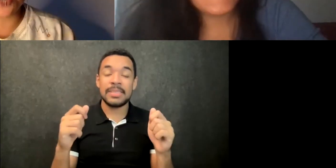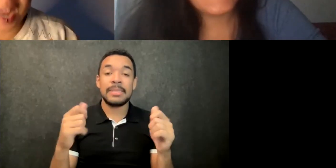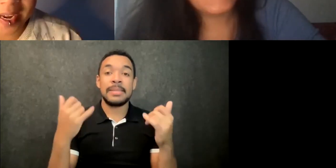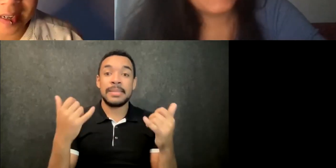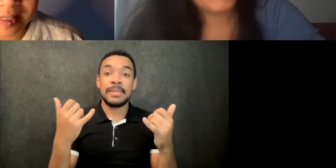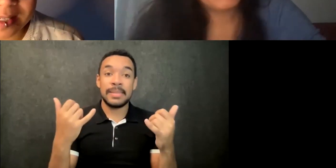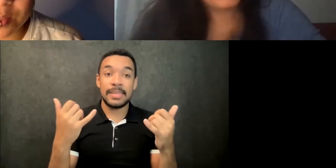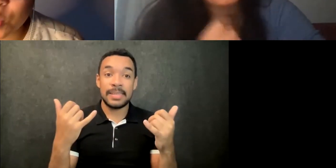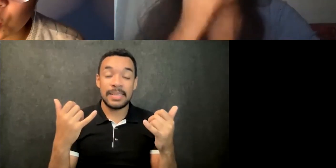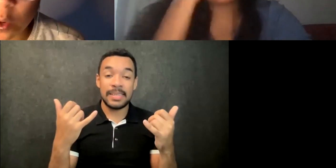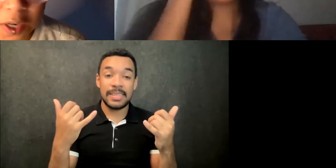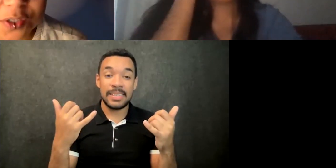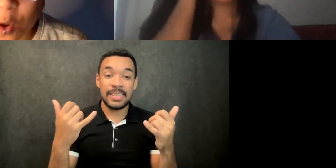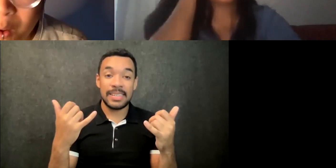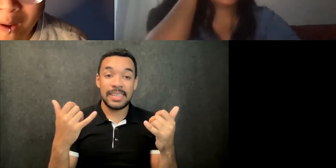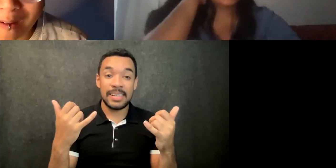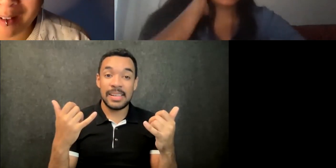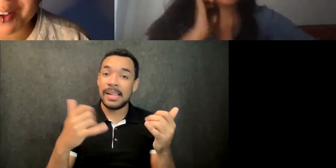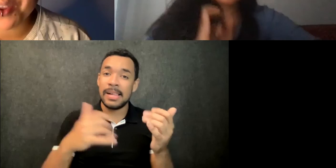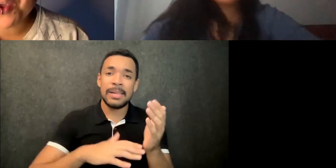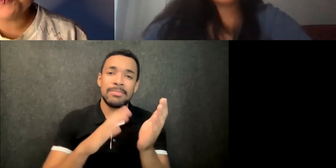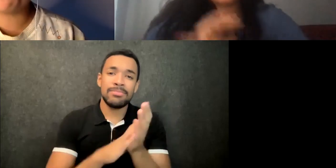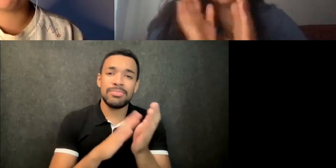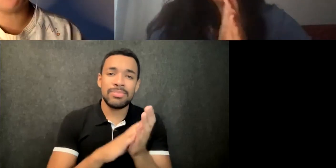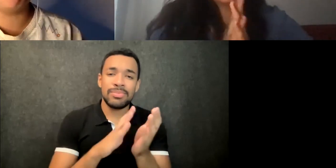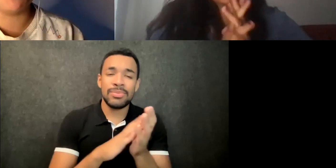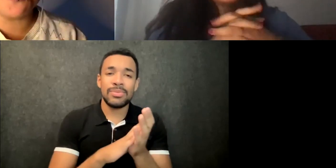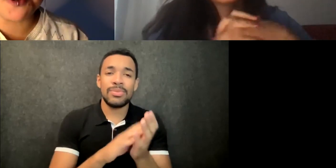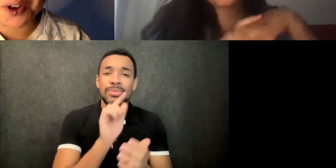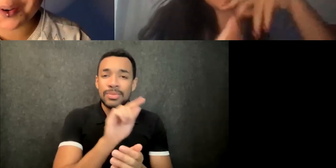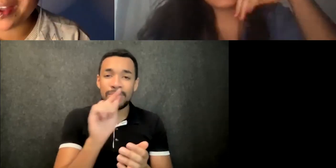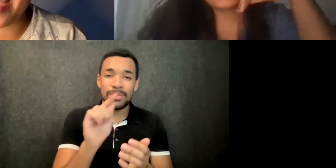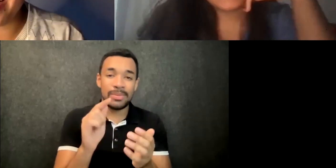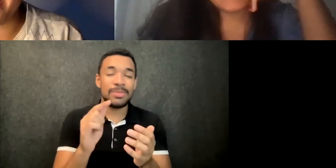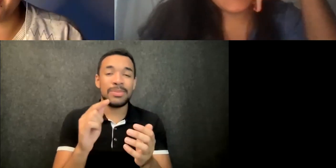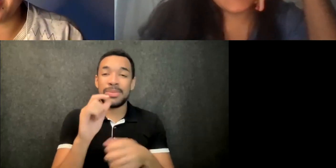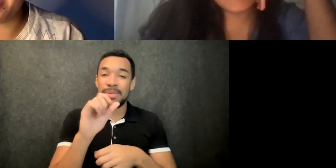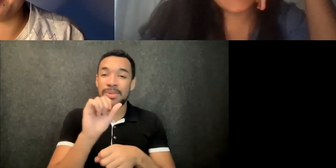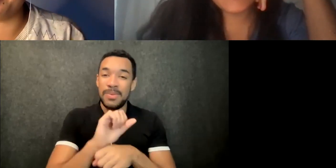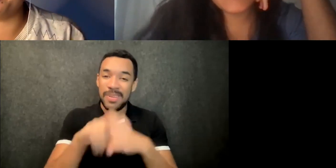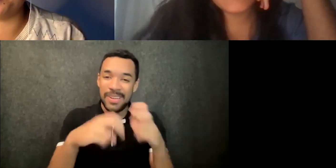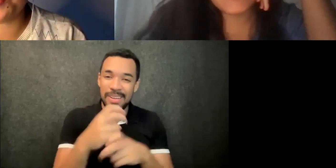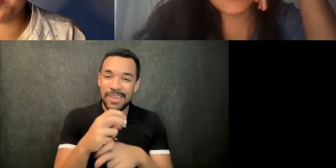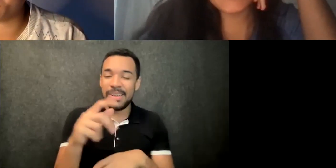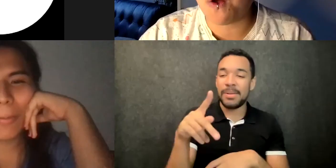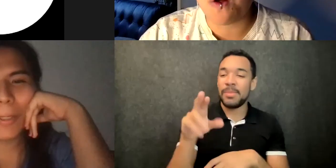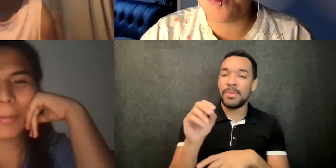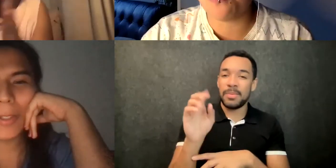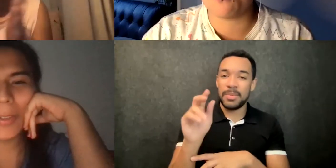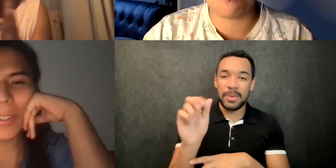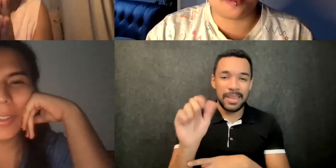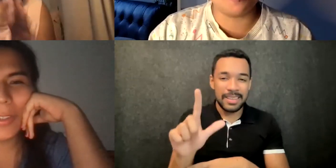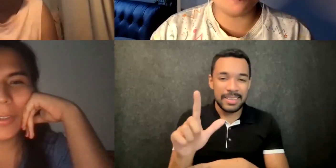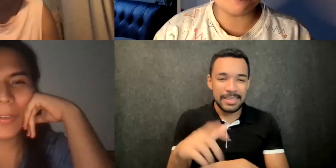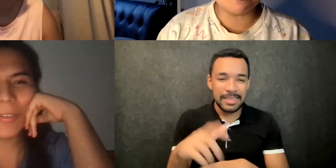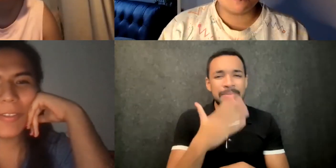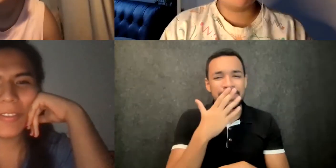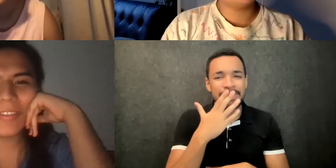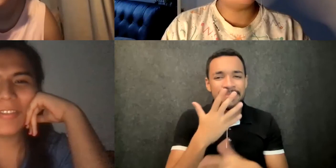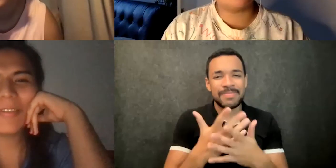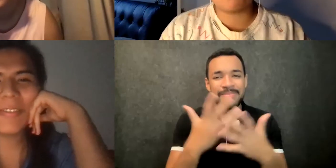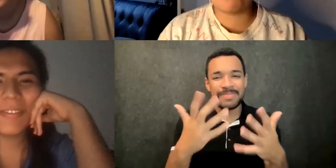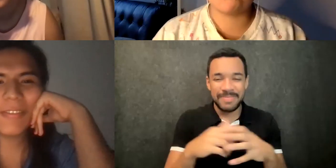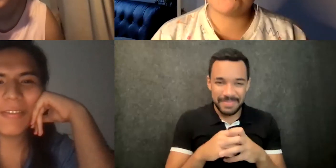some shine to those working so hard. Pro bono, ASL, doing Thank you, all pro the bono.